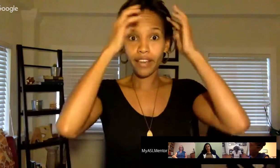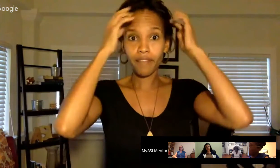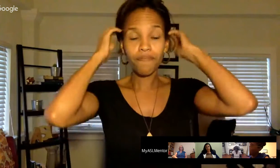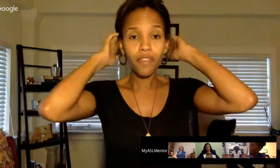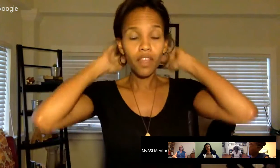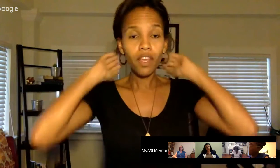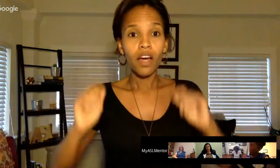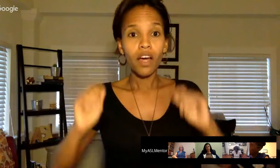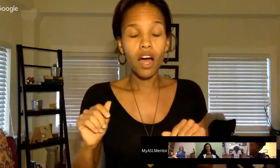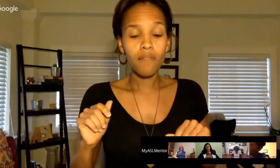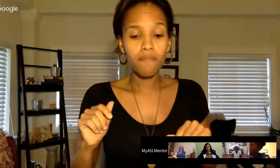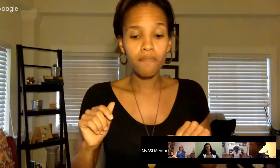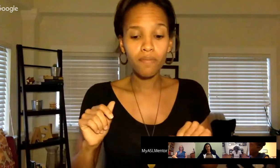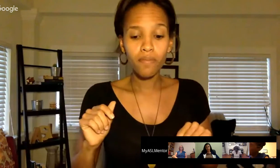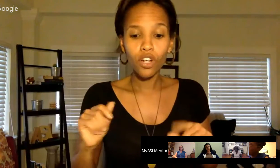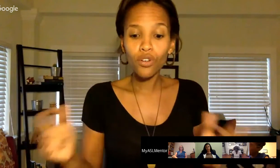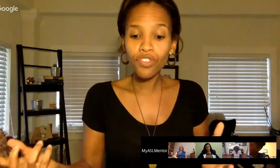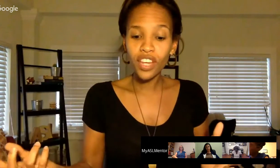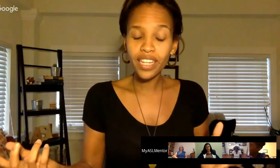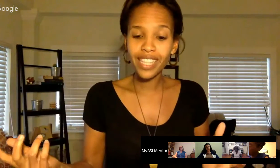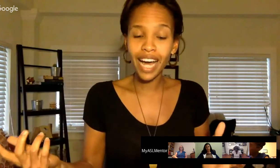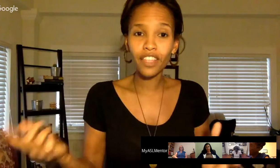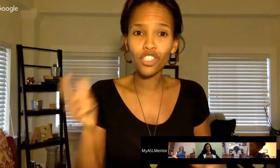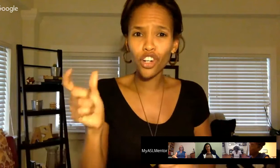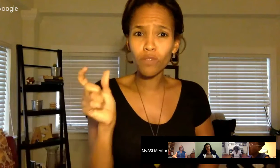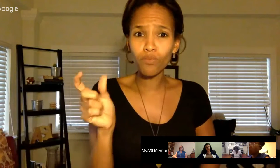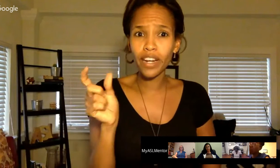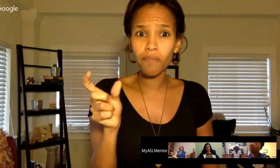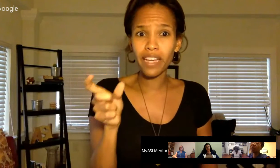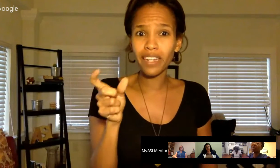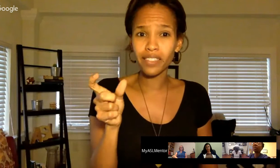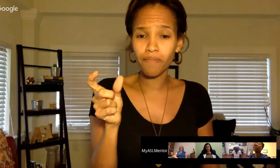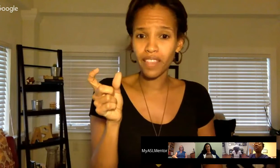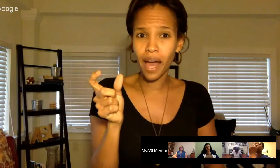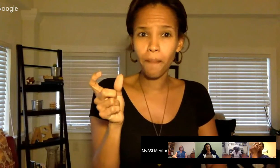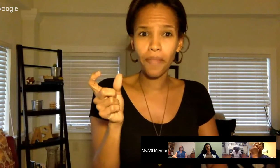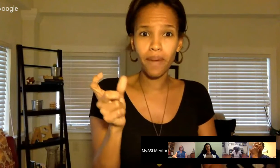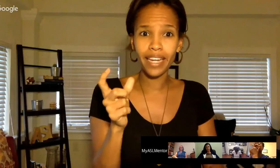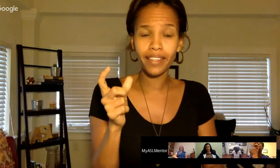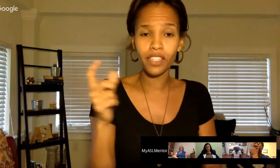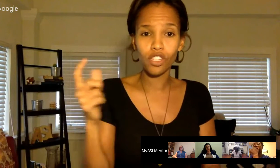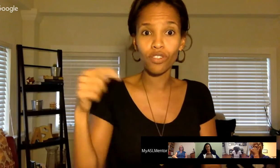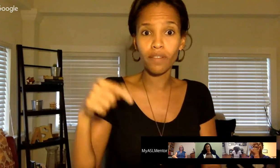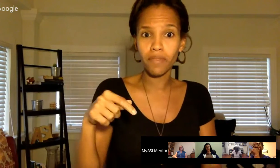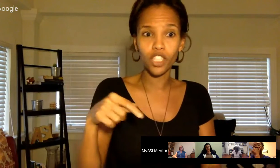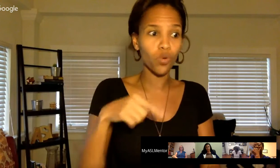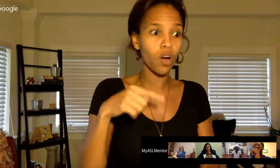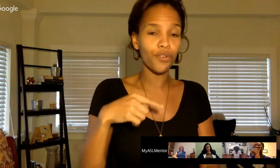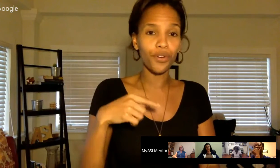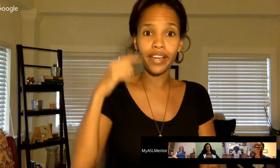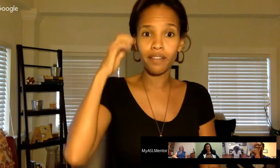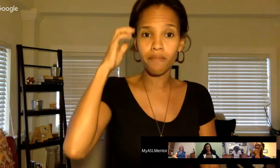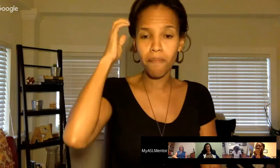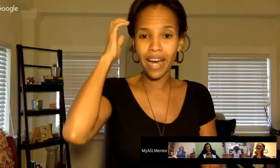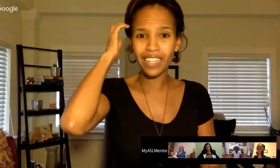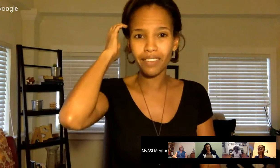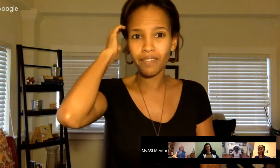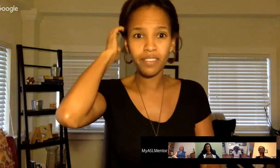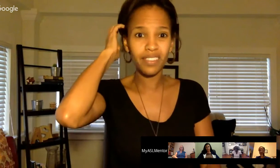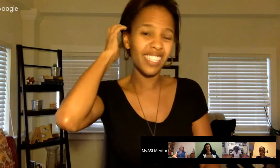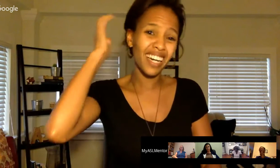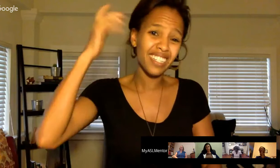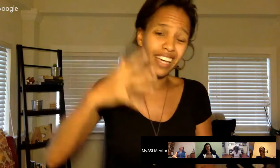education again. Who thinks that the term running mate is something that the student in 12th grade